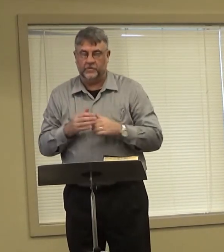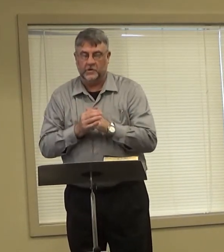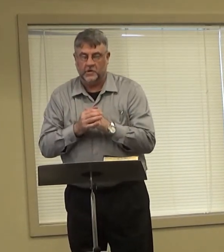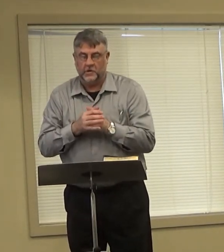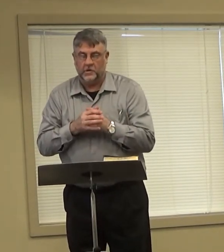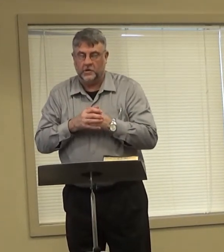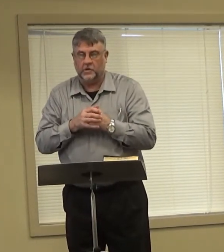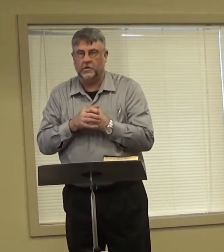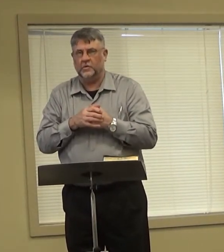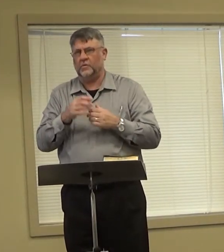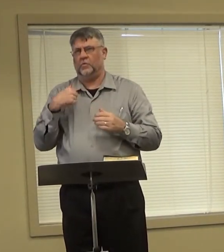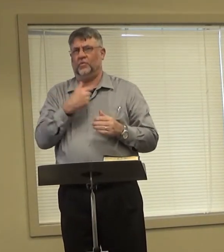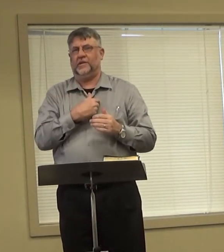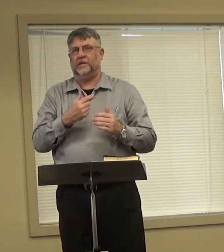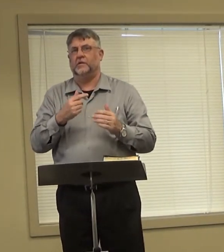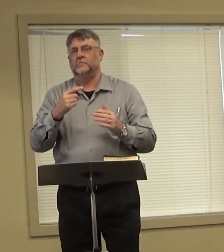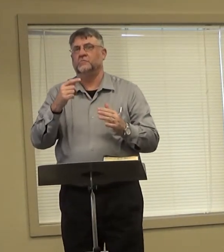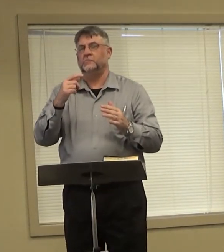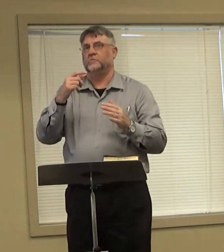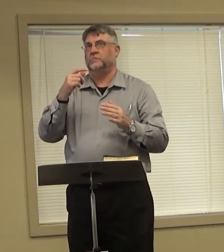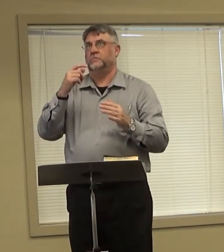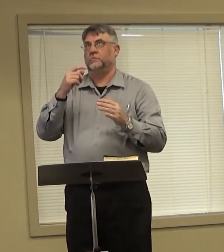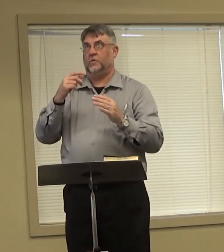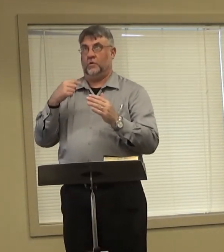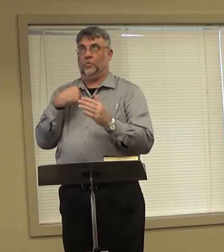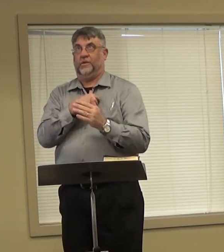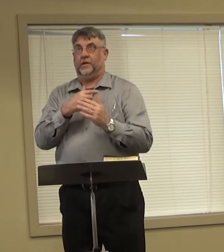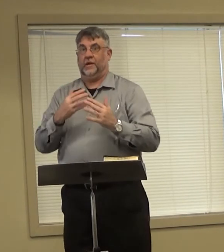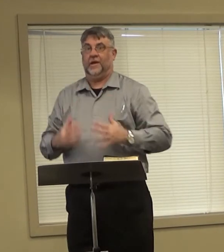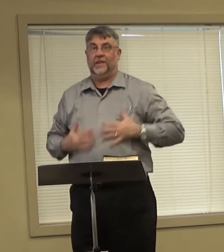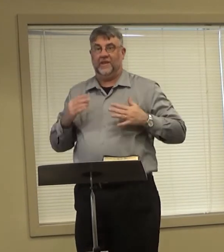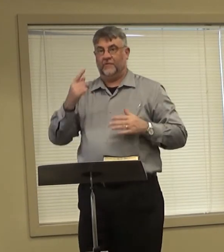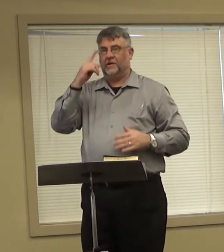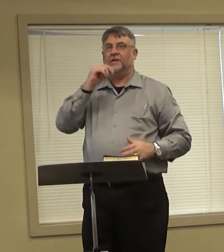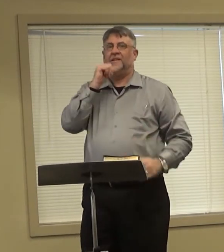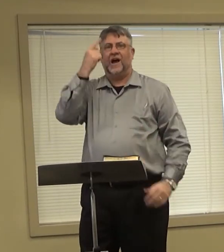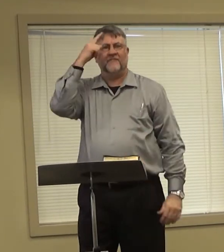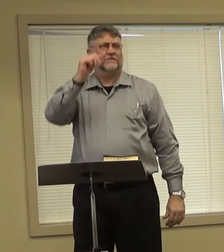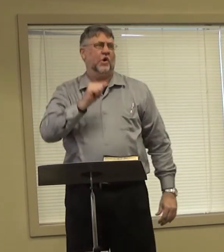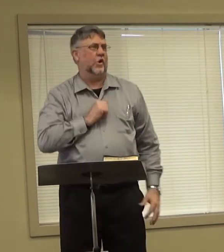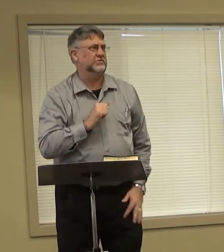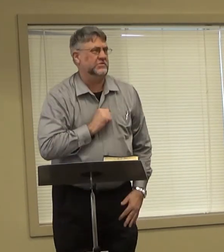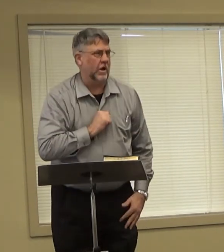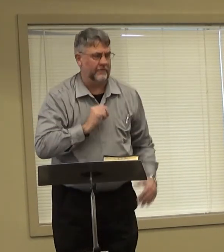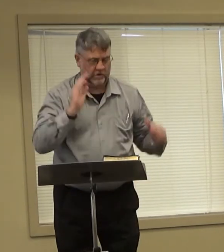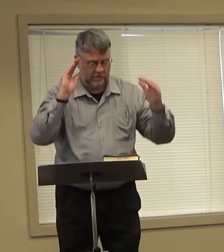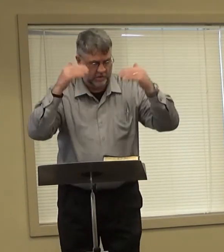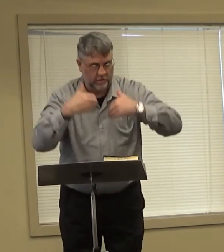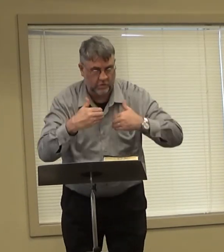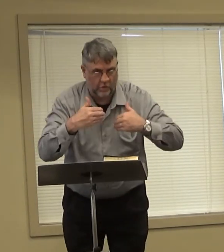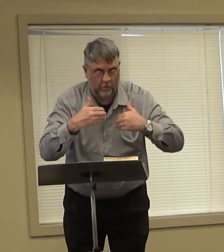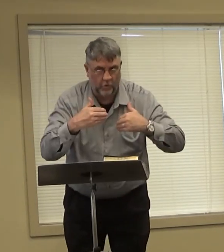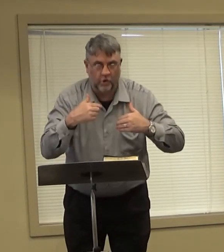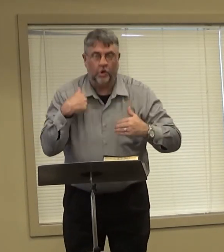And God transforms us. He wants to transform us into his image. You know, not for ourselves.